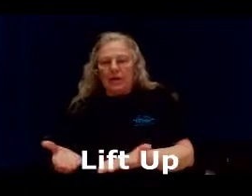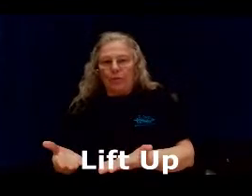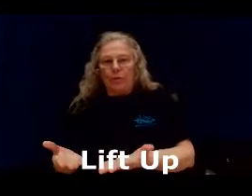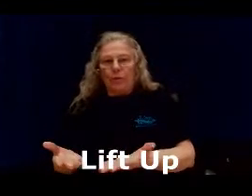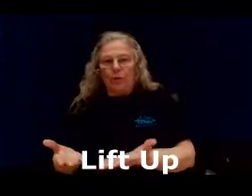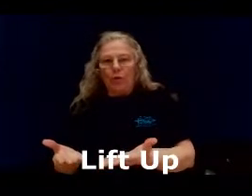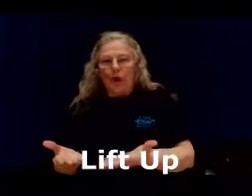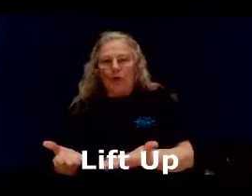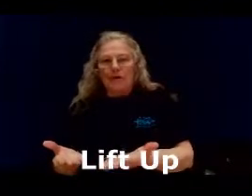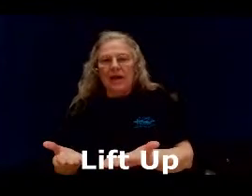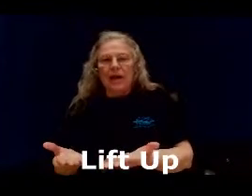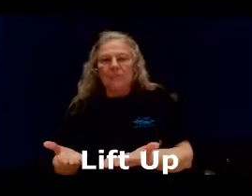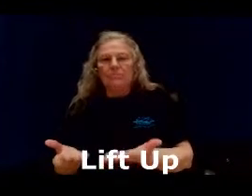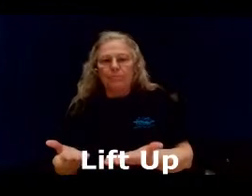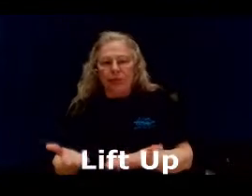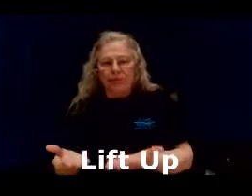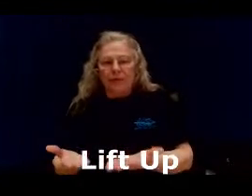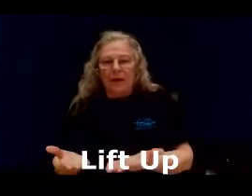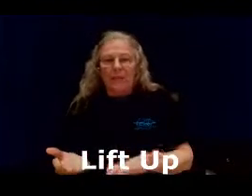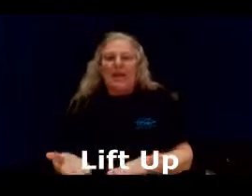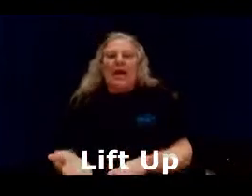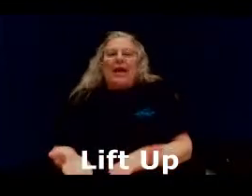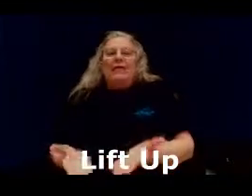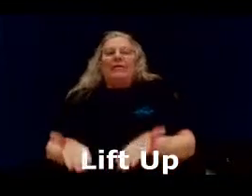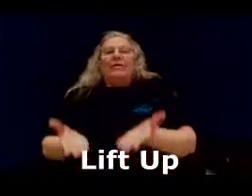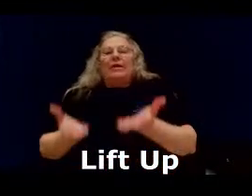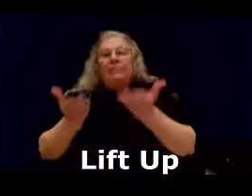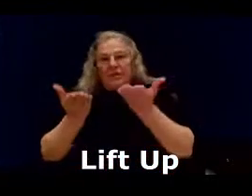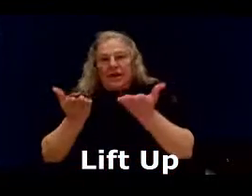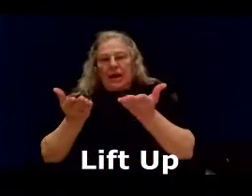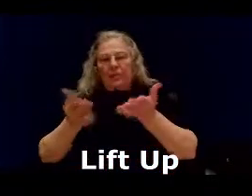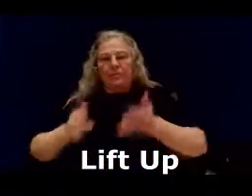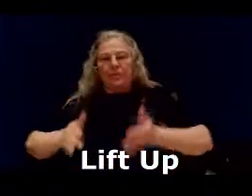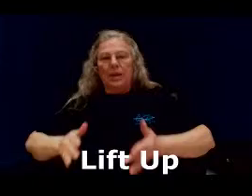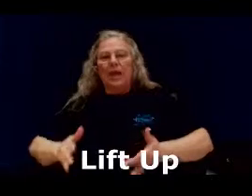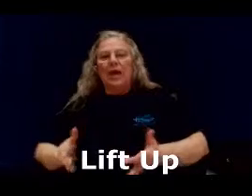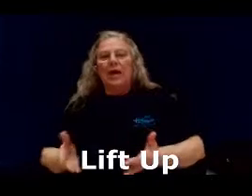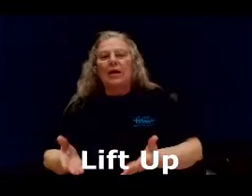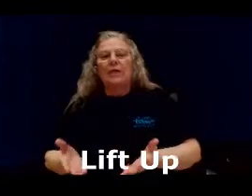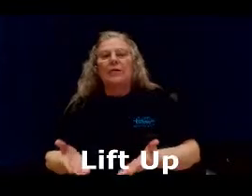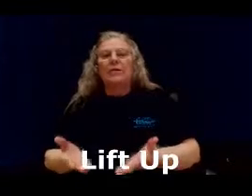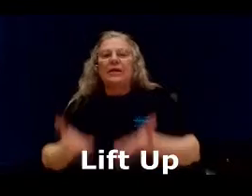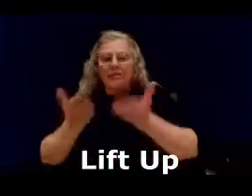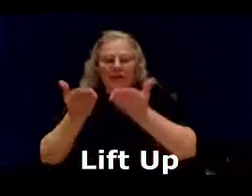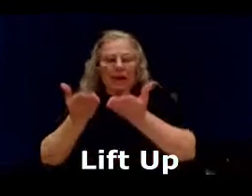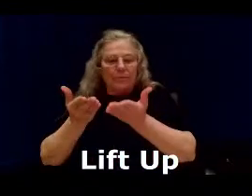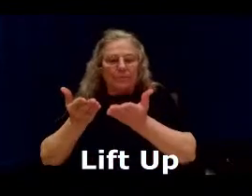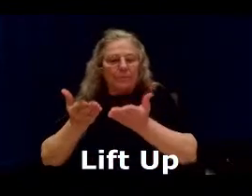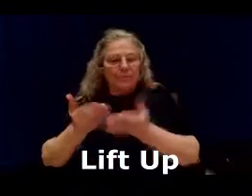Put both hands out, palms up, and lift it up. Lift up.